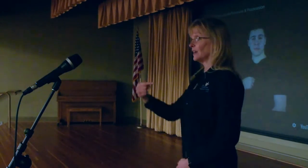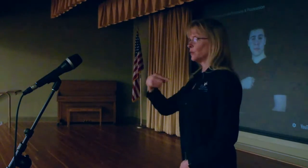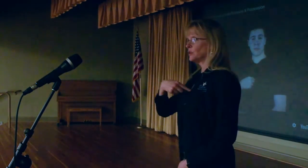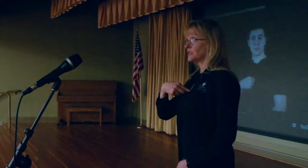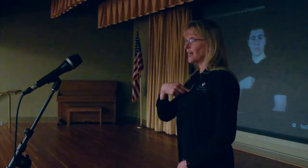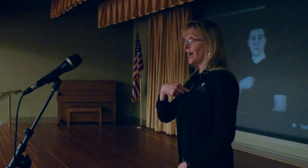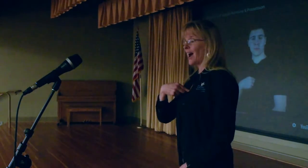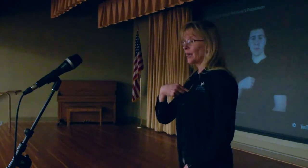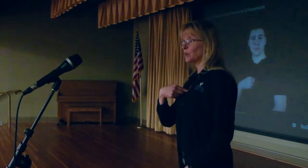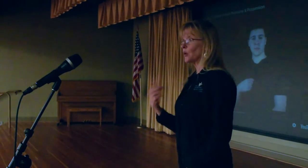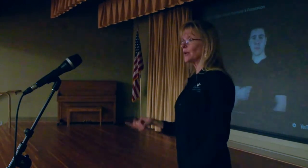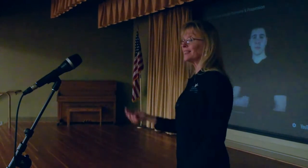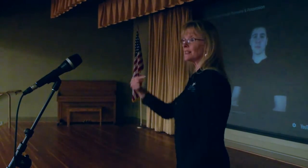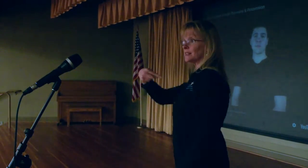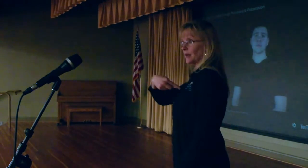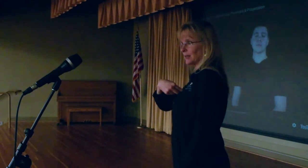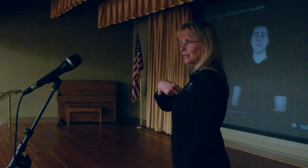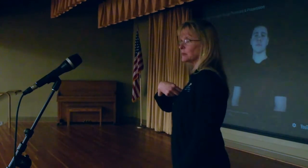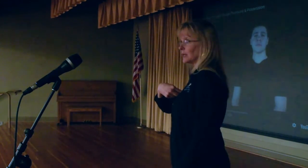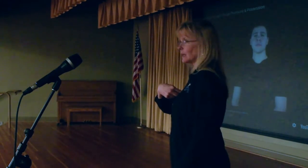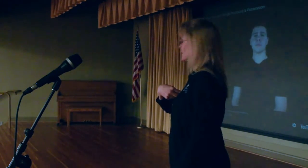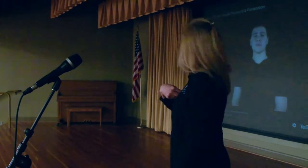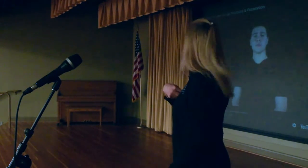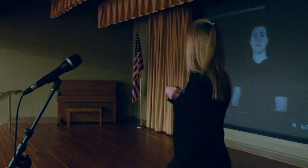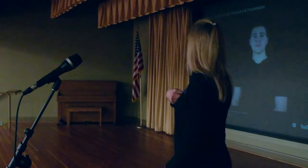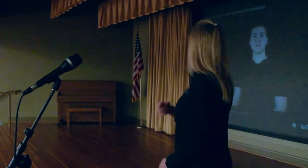When you say I'm going, it's the same thing as me.